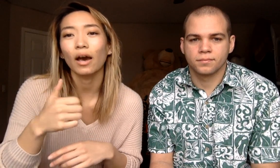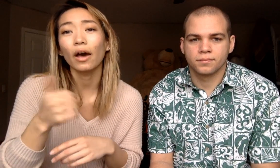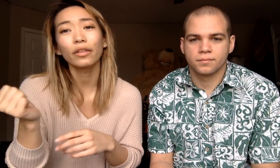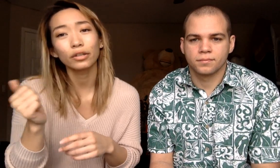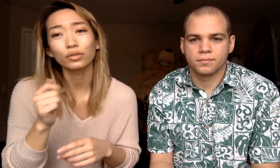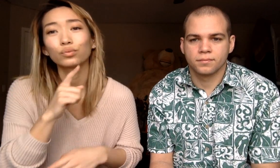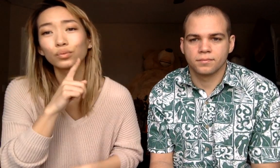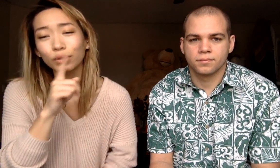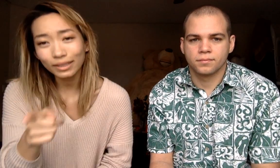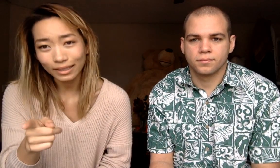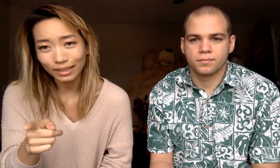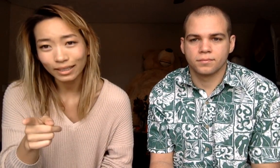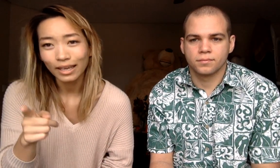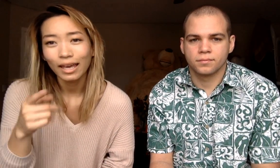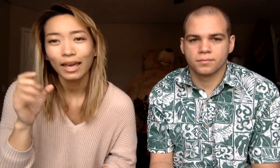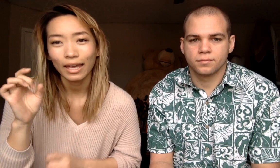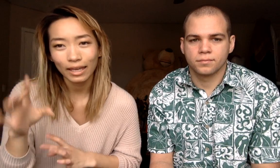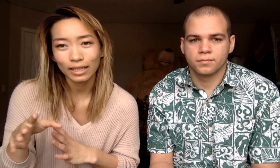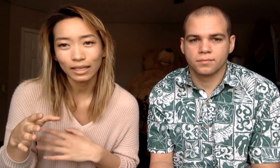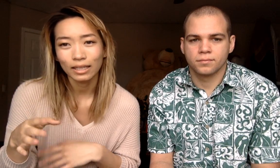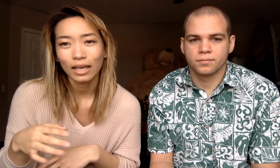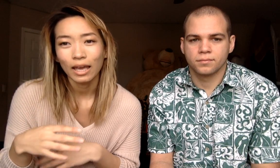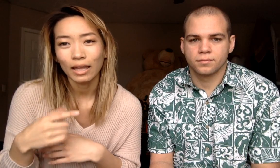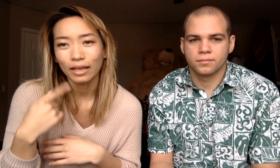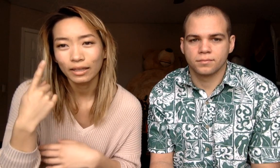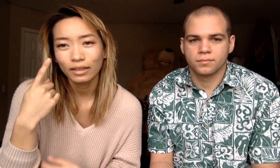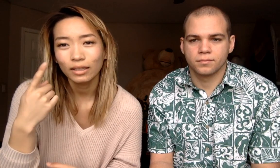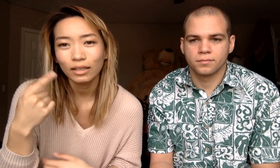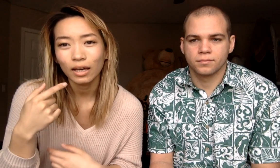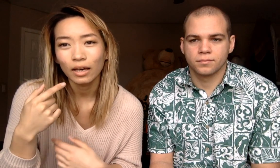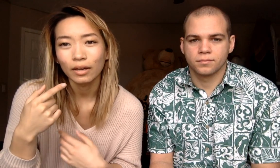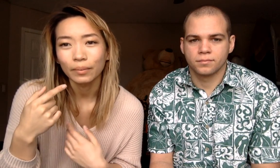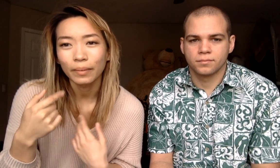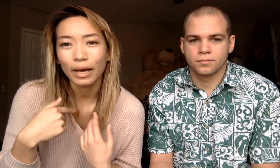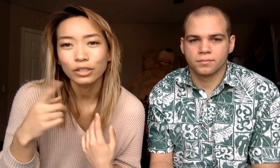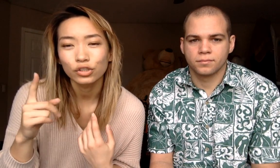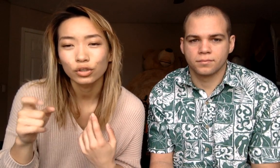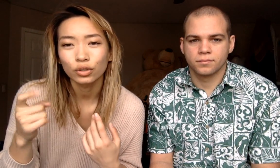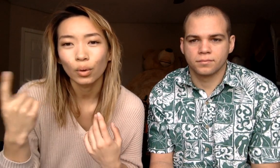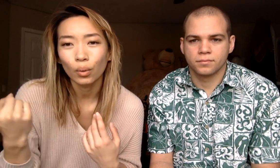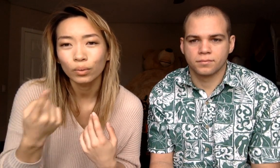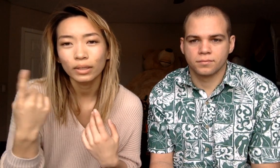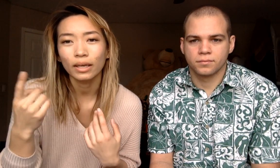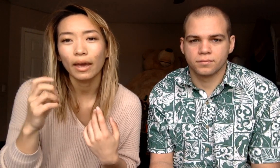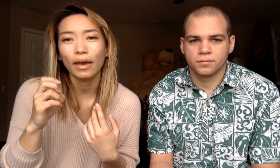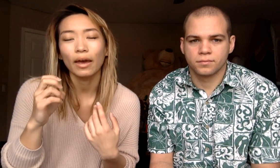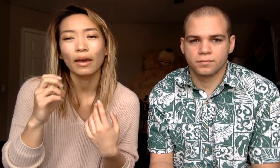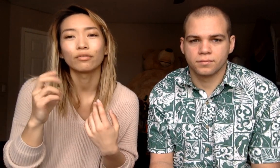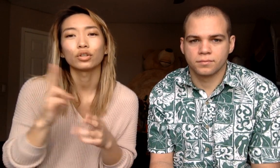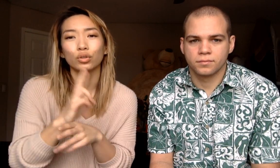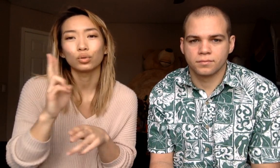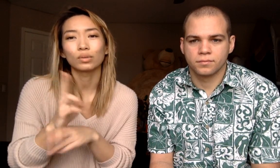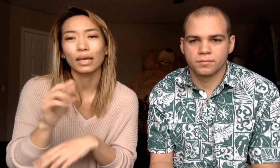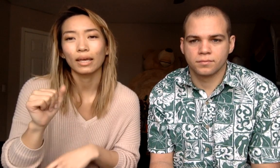Others really hate it, and I think I should only ever use